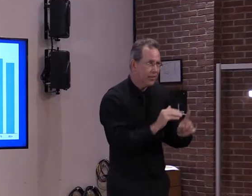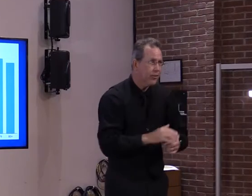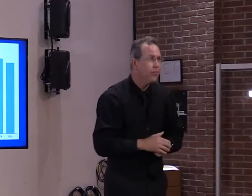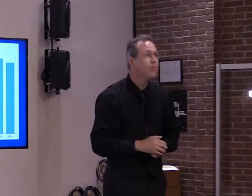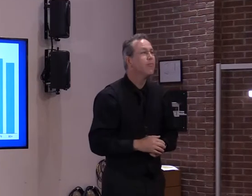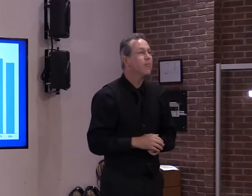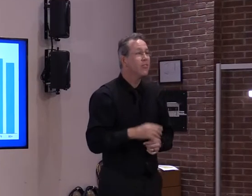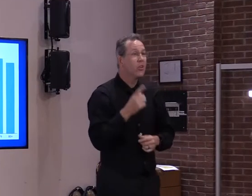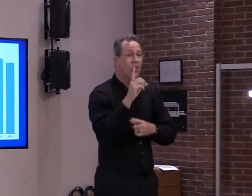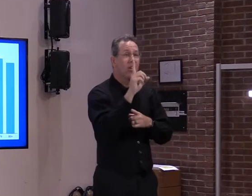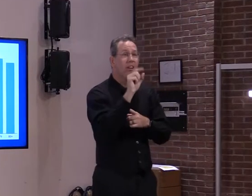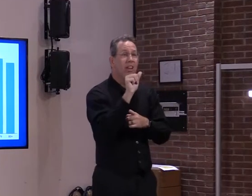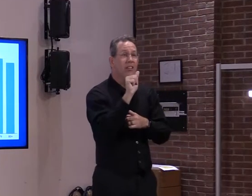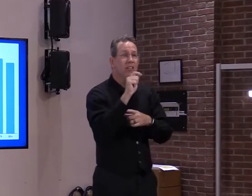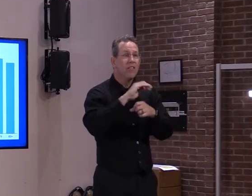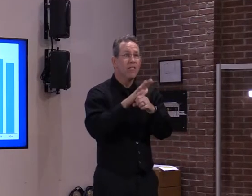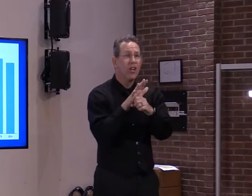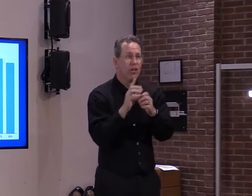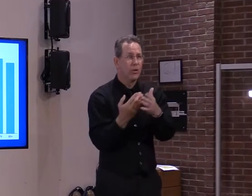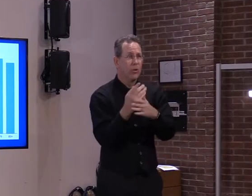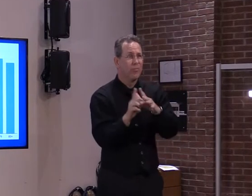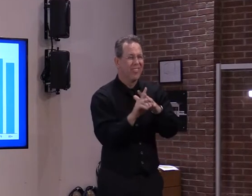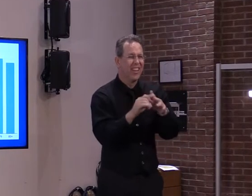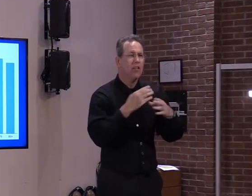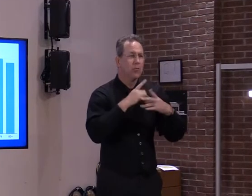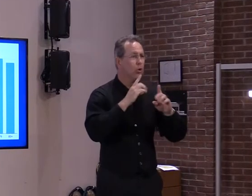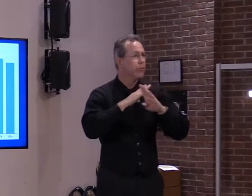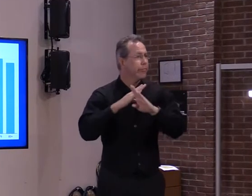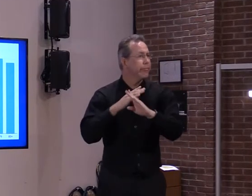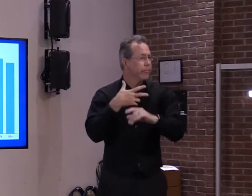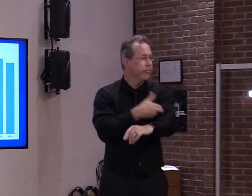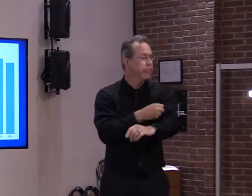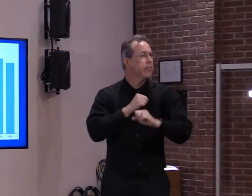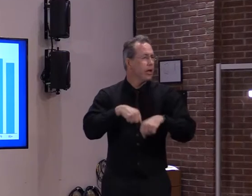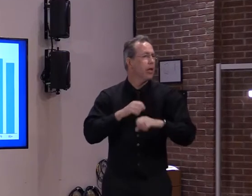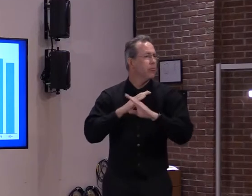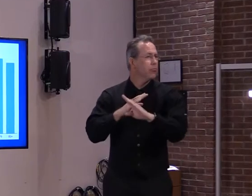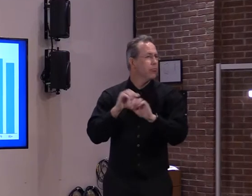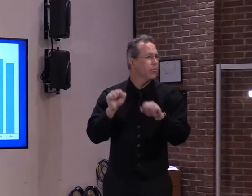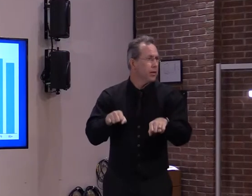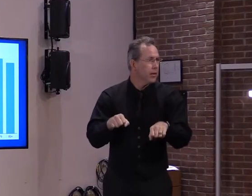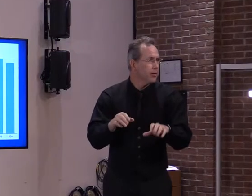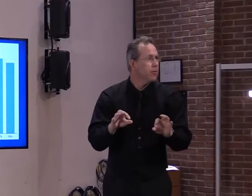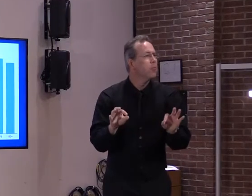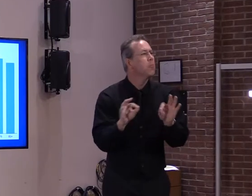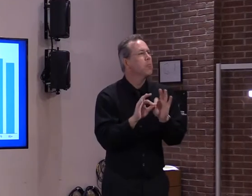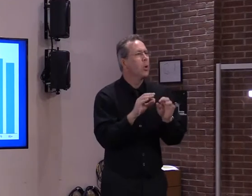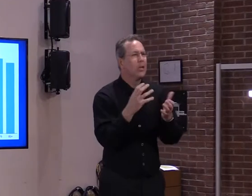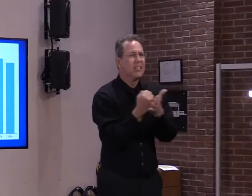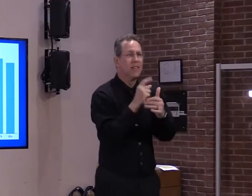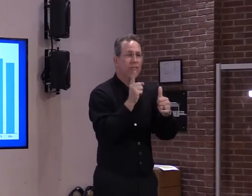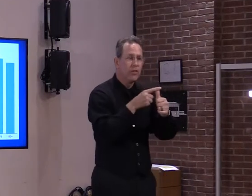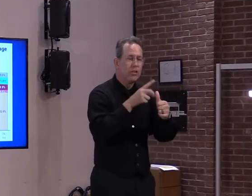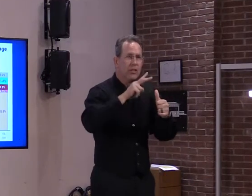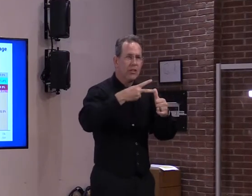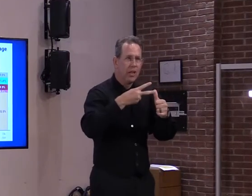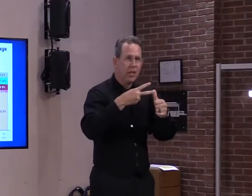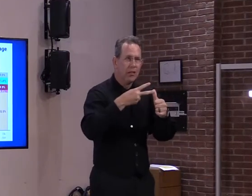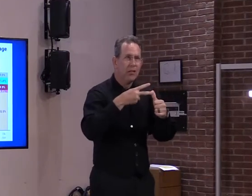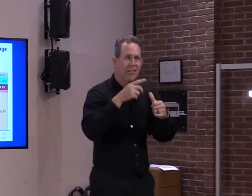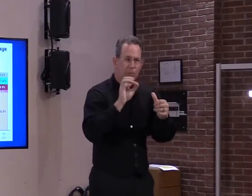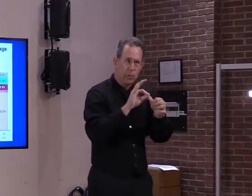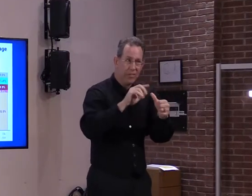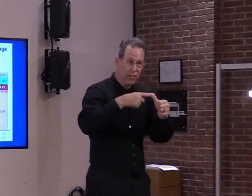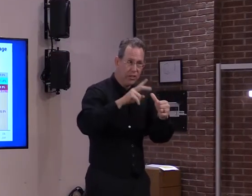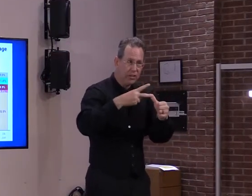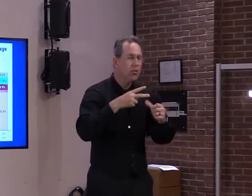well, to become fully vaccinated if you have a two-dose regime, because that will provide you the greatest protection. And finally, we are seeing that the Delta variant